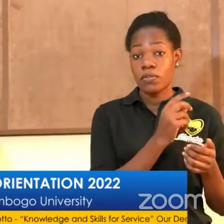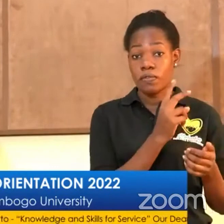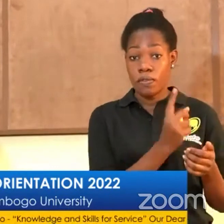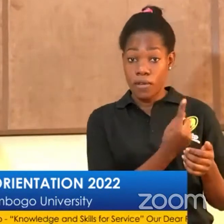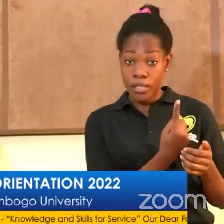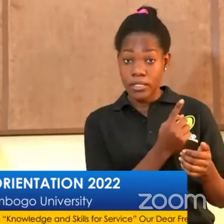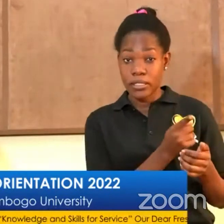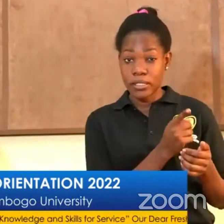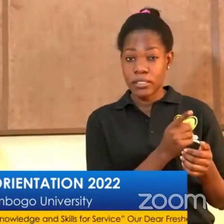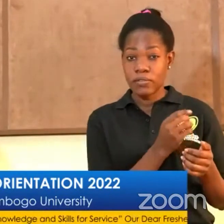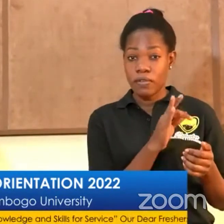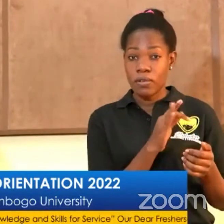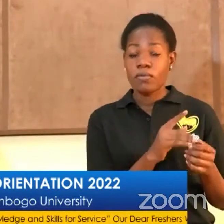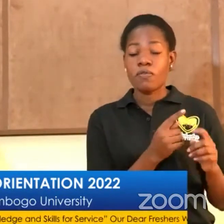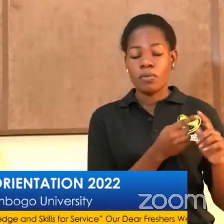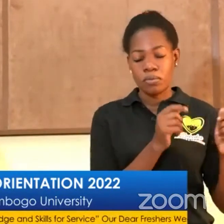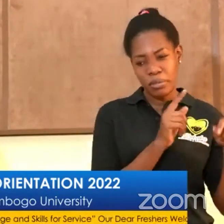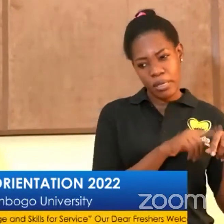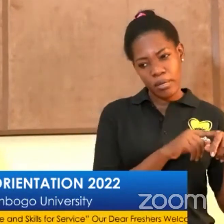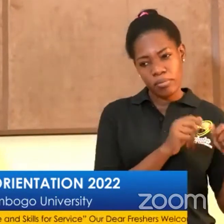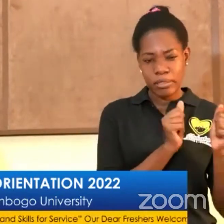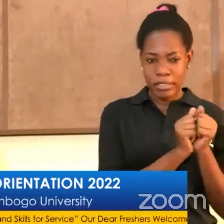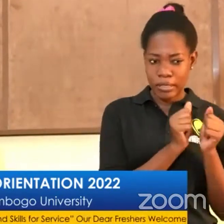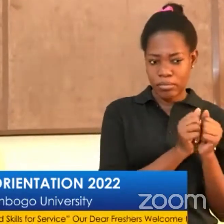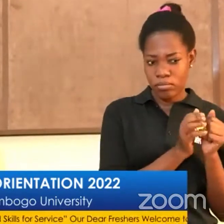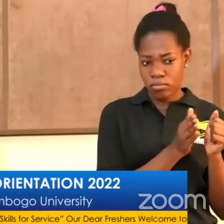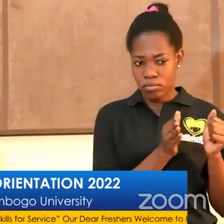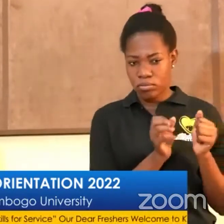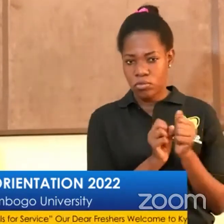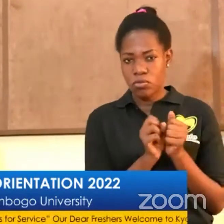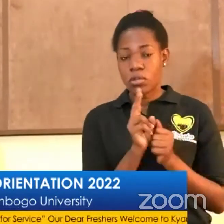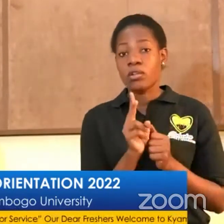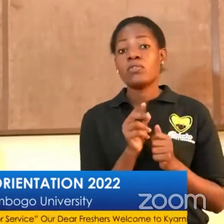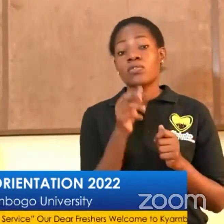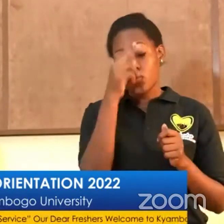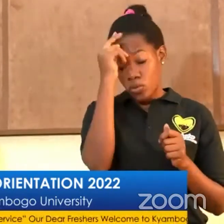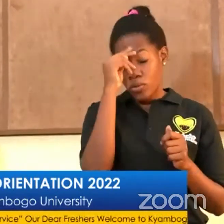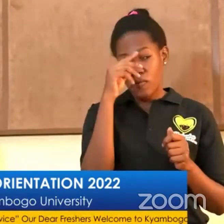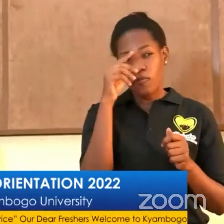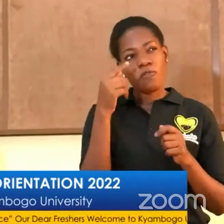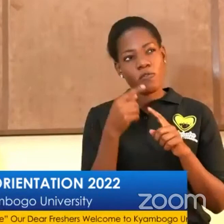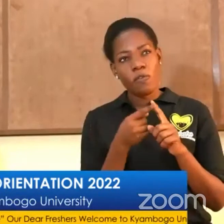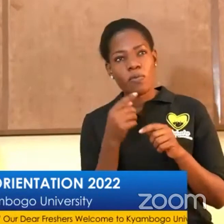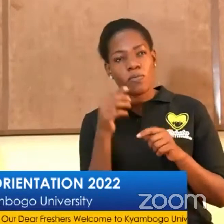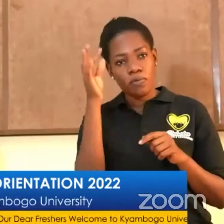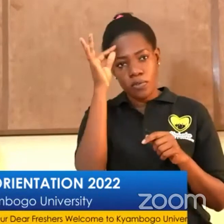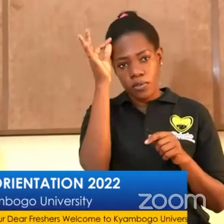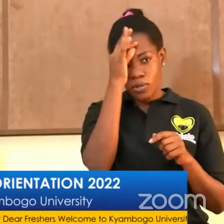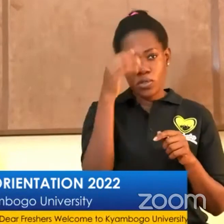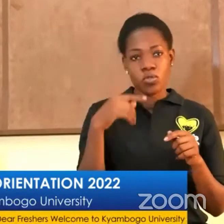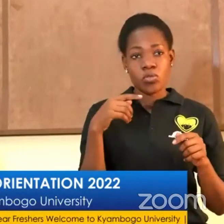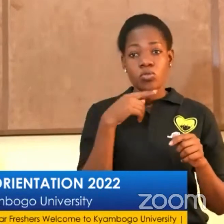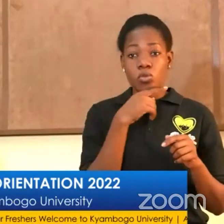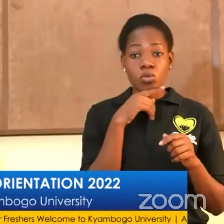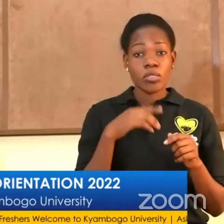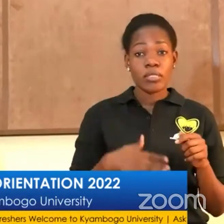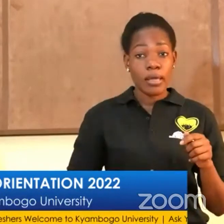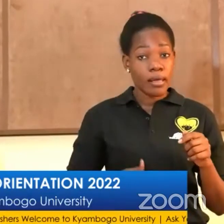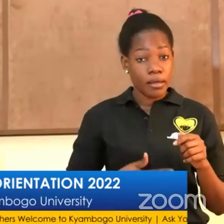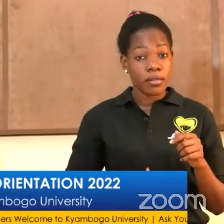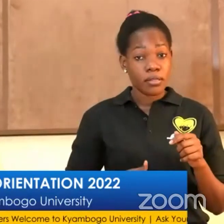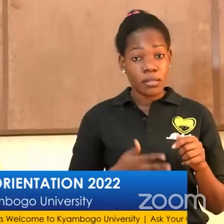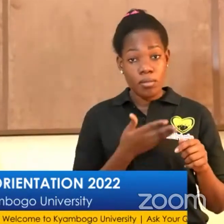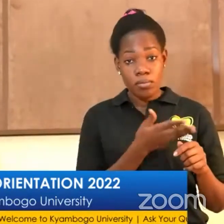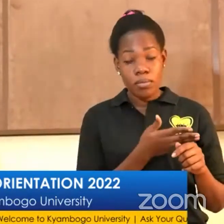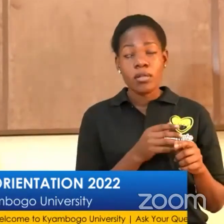12, it will be students from the Faculty of Social Sciences. Then from 12 to